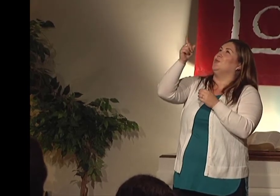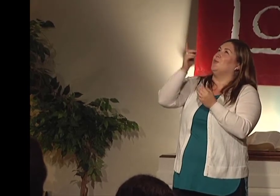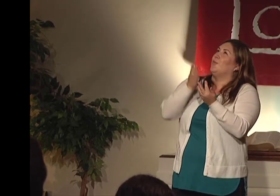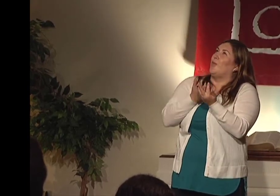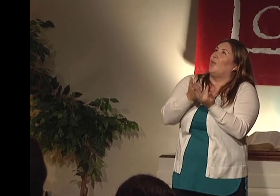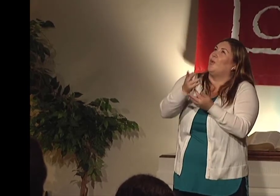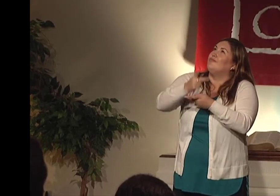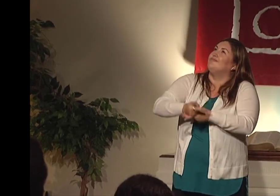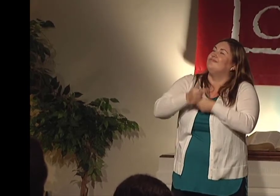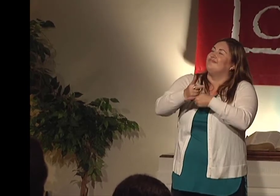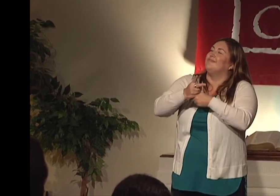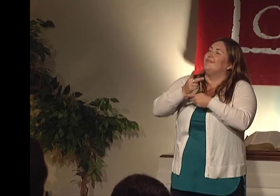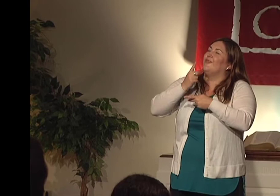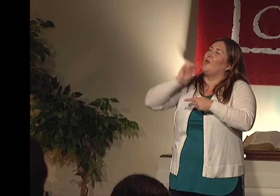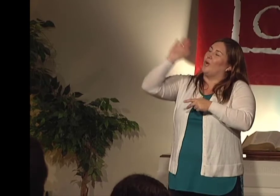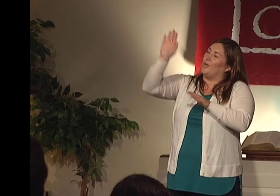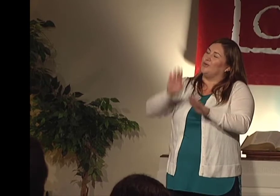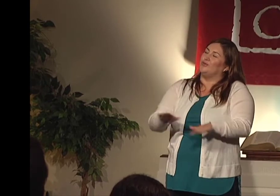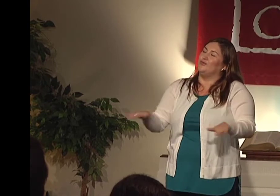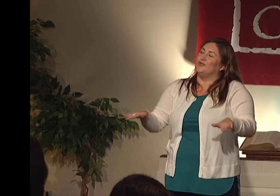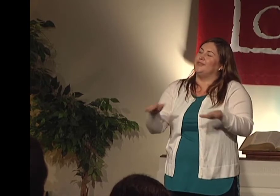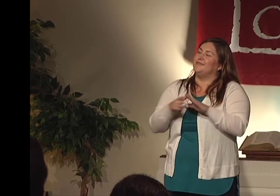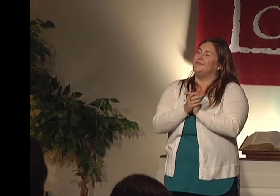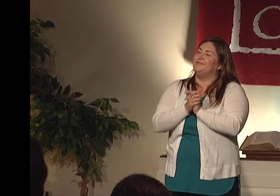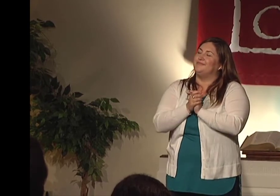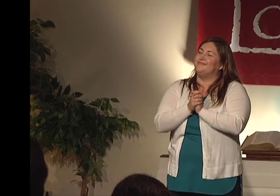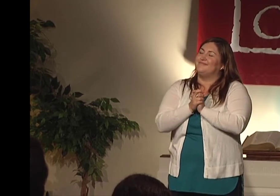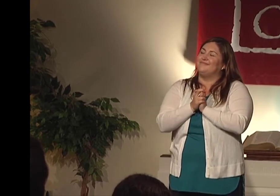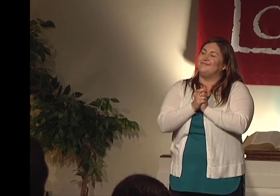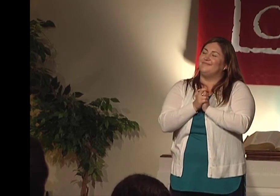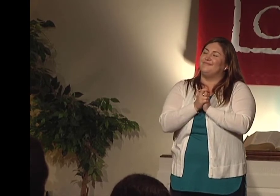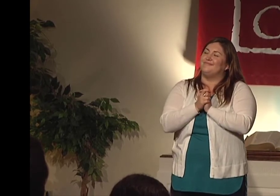Each person who served you through their care for children.